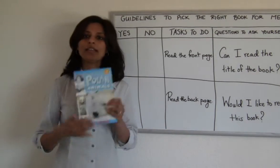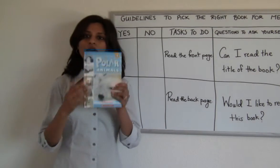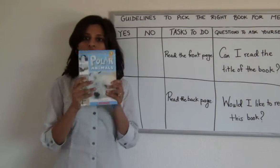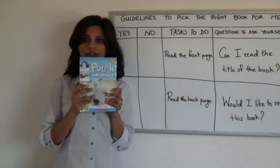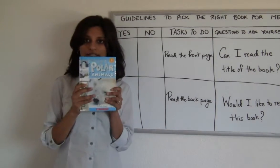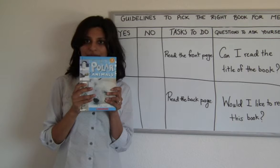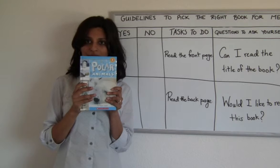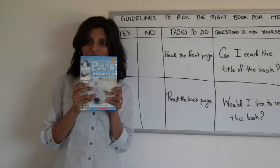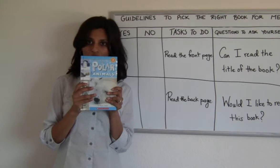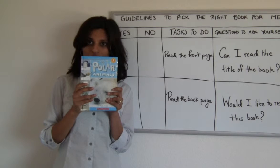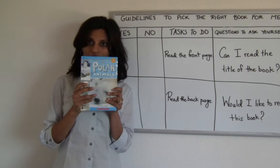So here's my book.